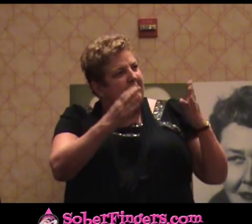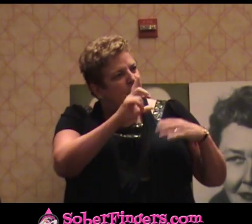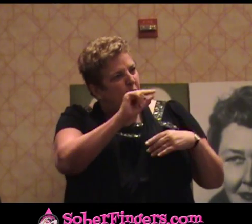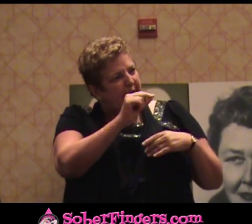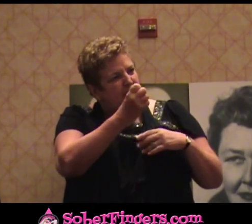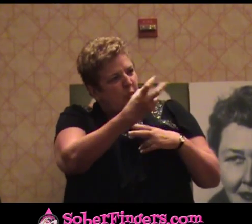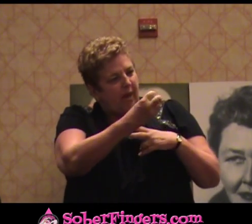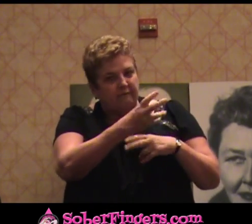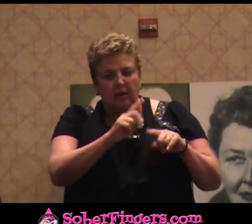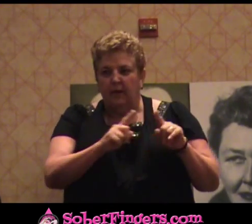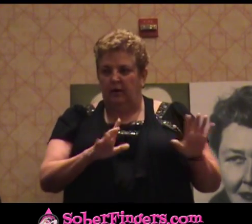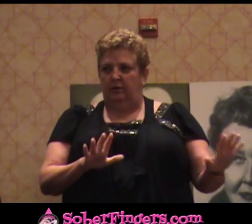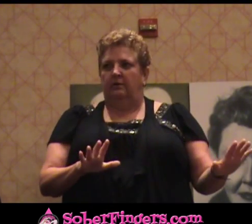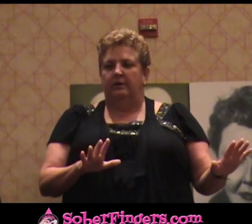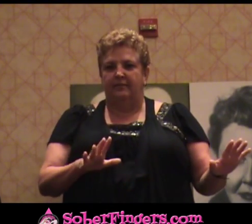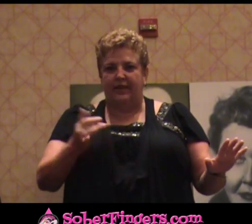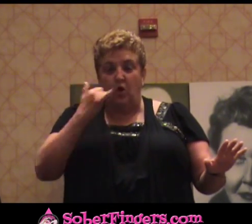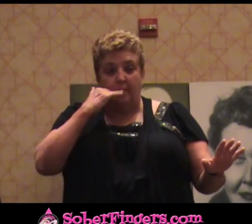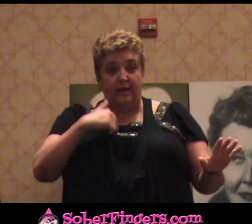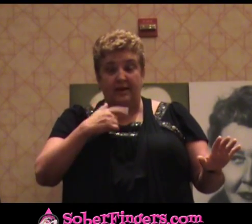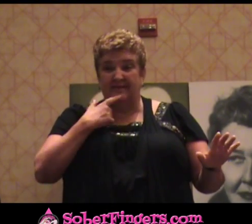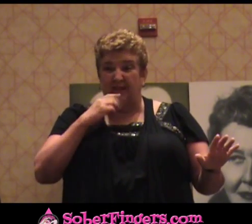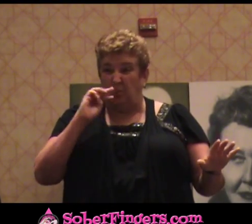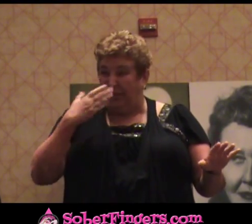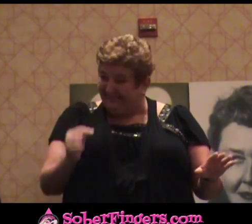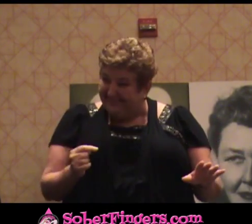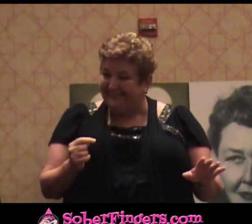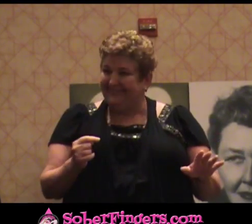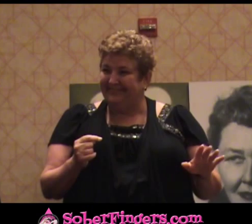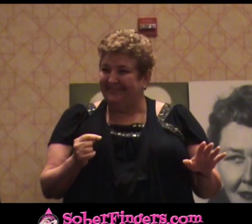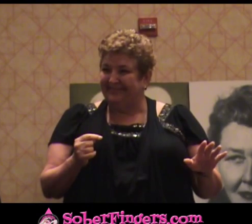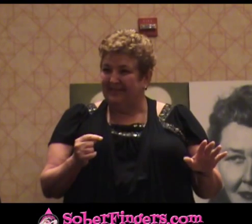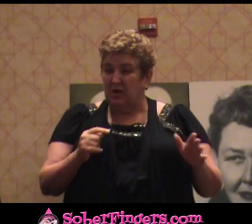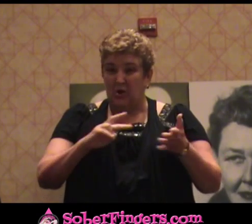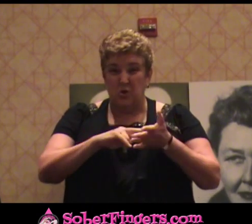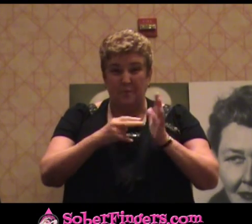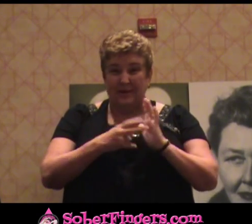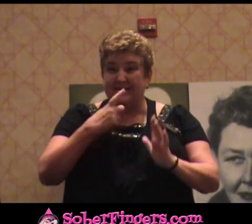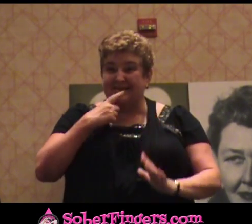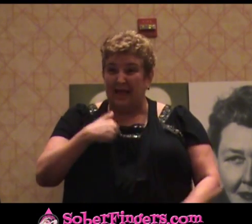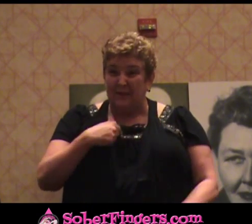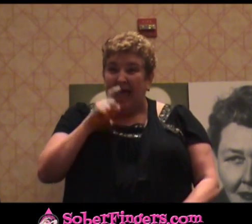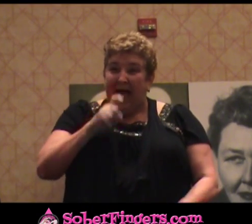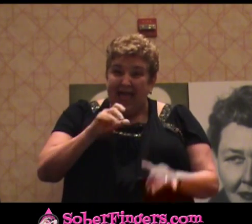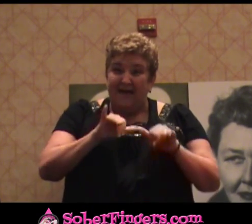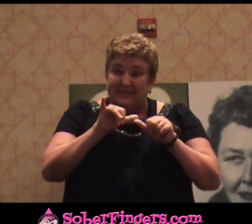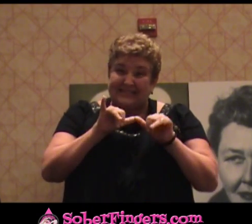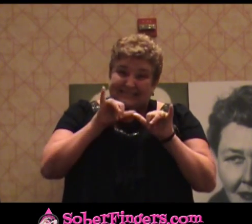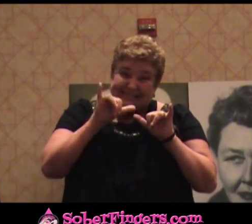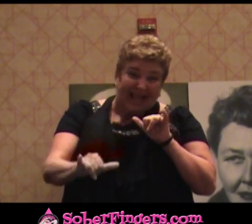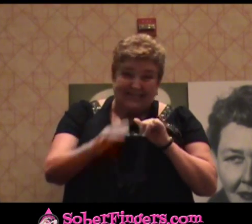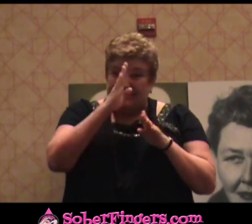throw them off a little bit. When they do call me, I'm like, what? You mean to tell me I got to stay sober to 2012?